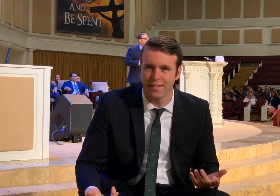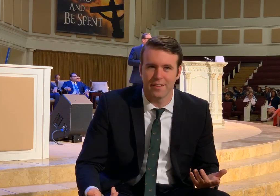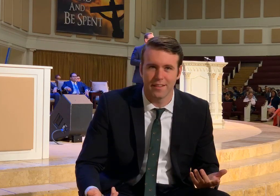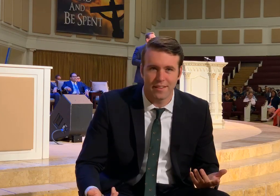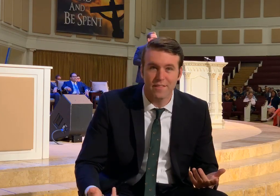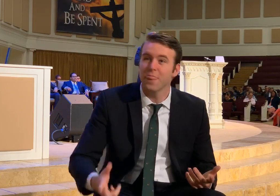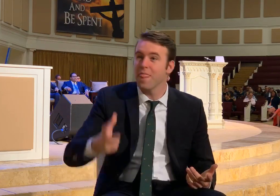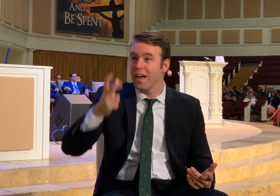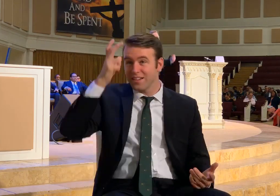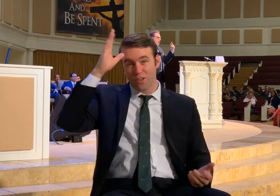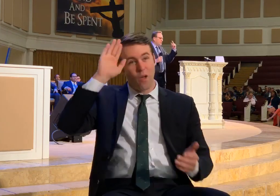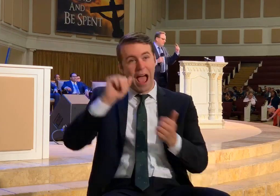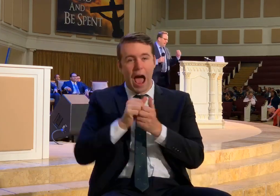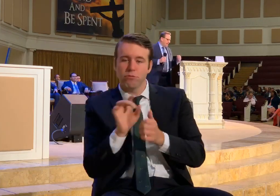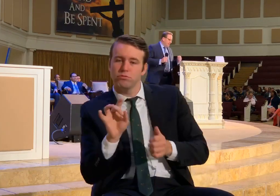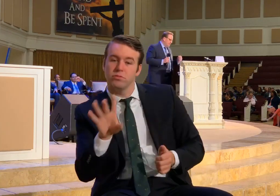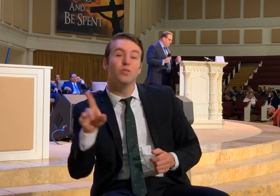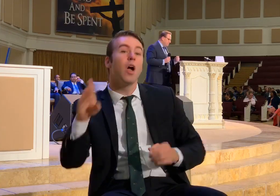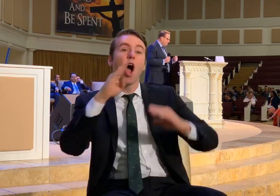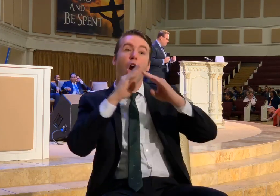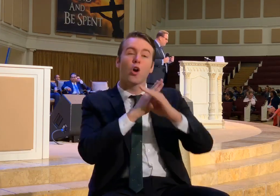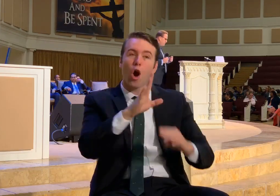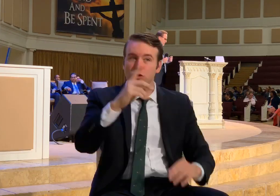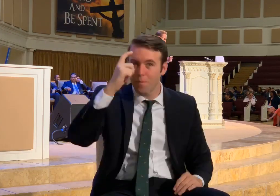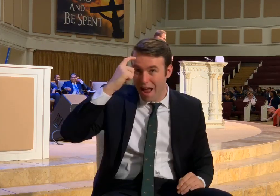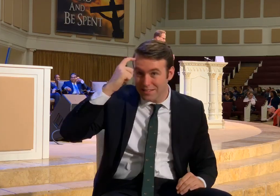The devil knows how to do that. So he says. Guard your mind.